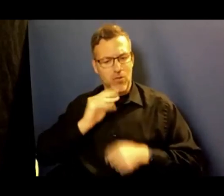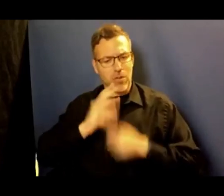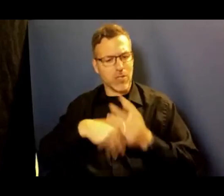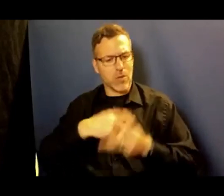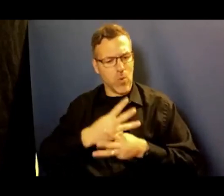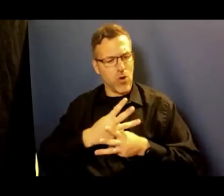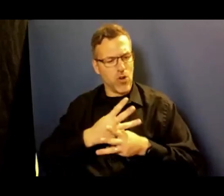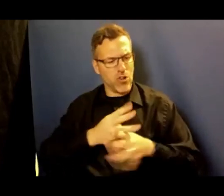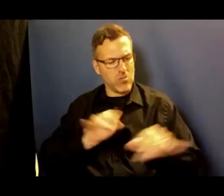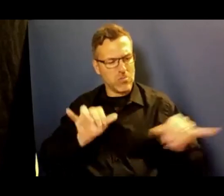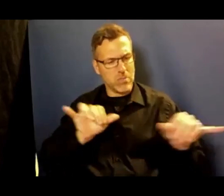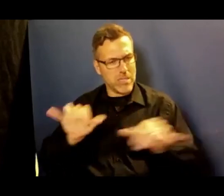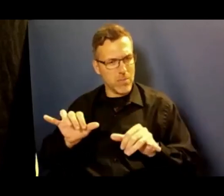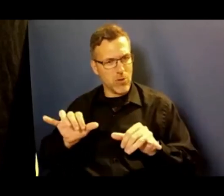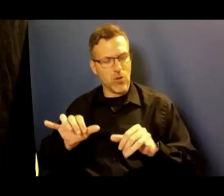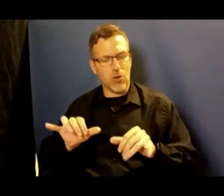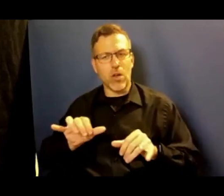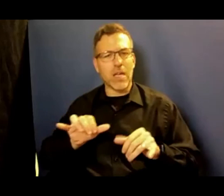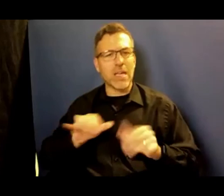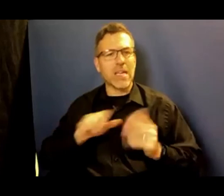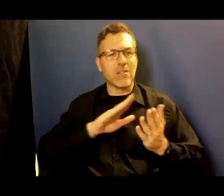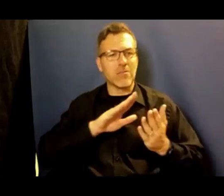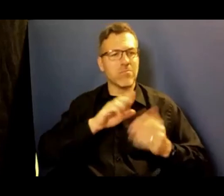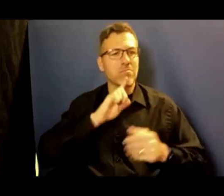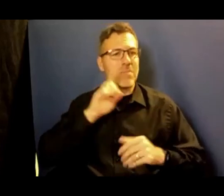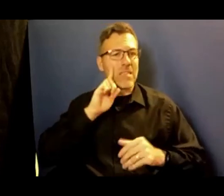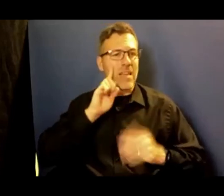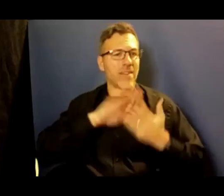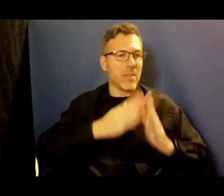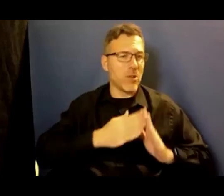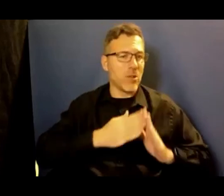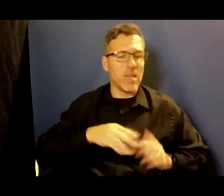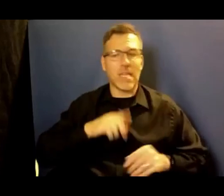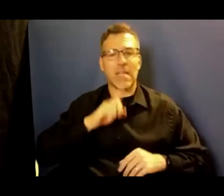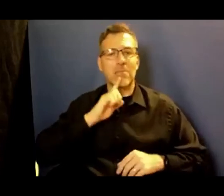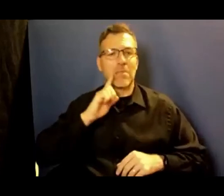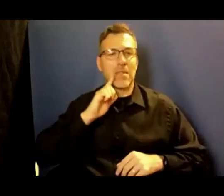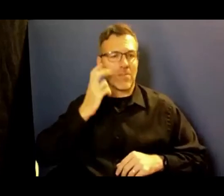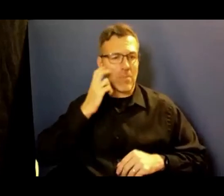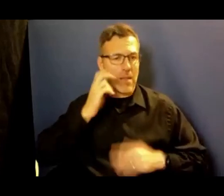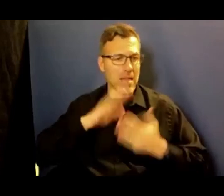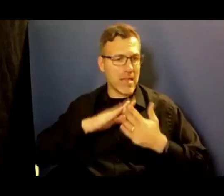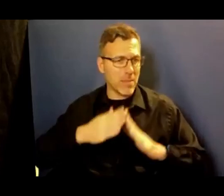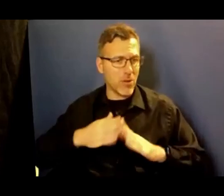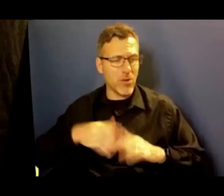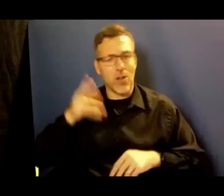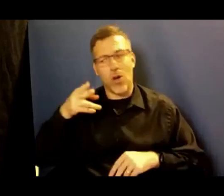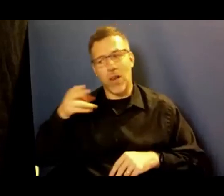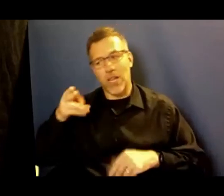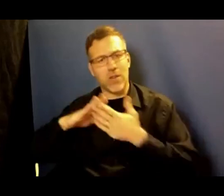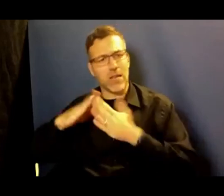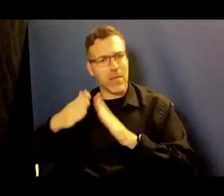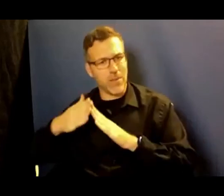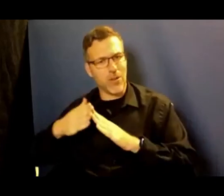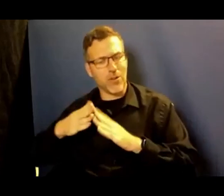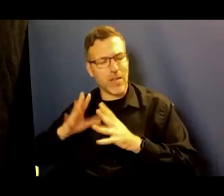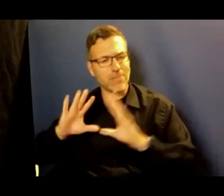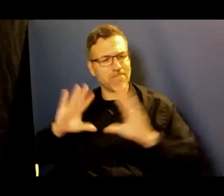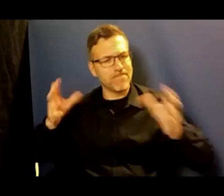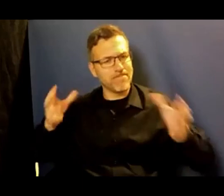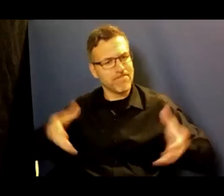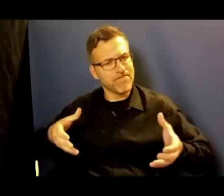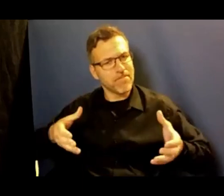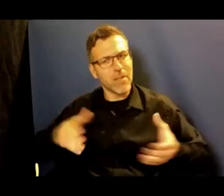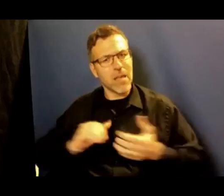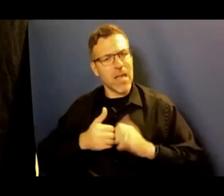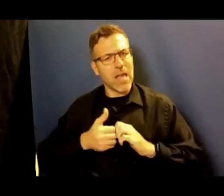overstate the importance of community in the deafblind and hard of hearing world. So how do we as a community take